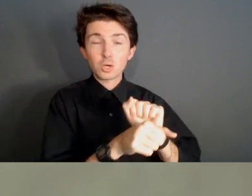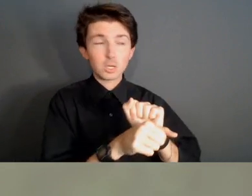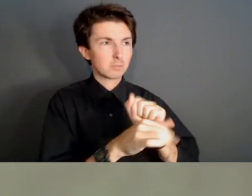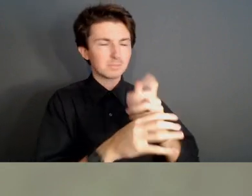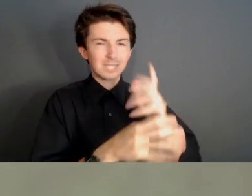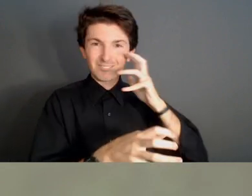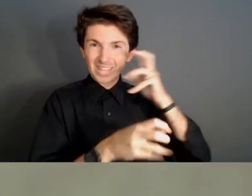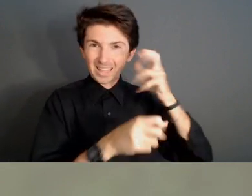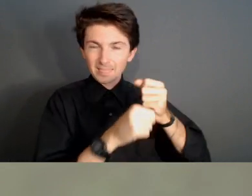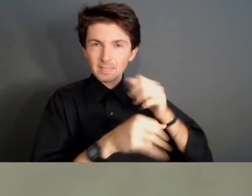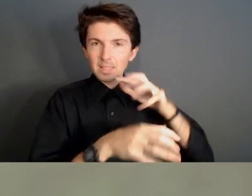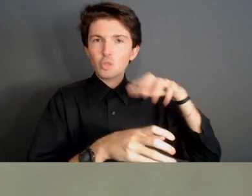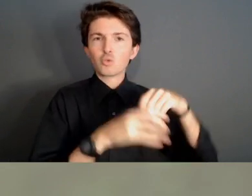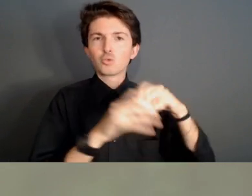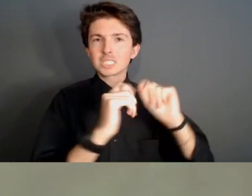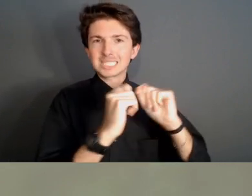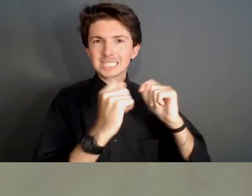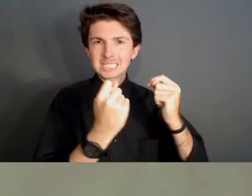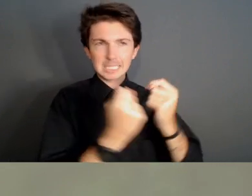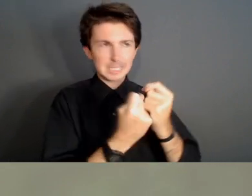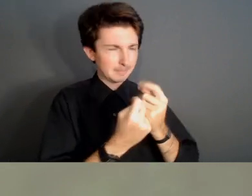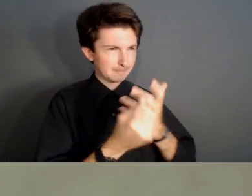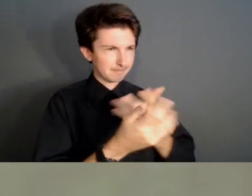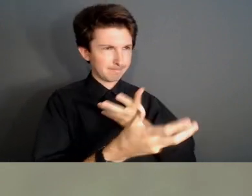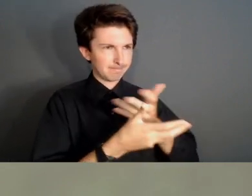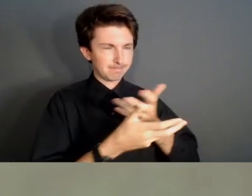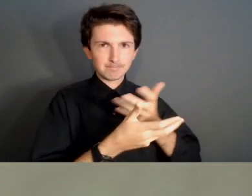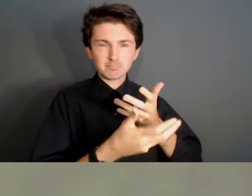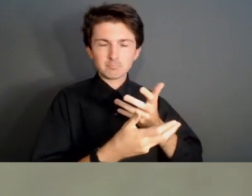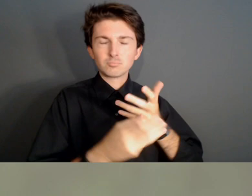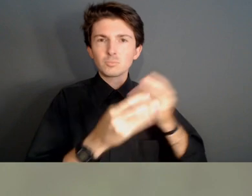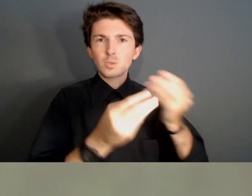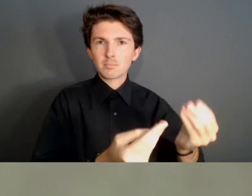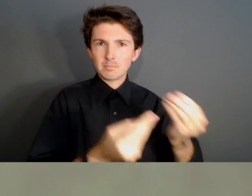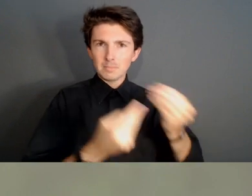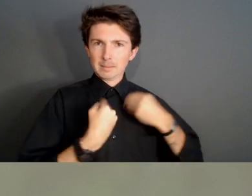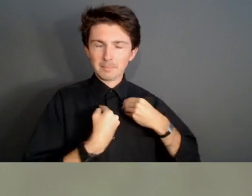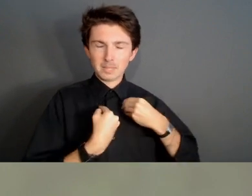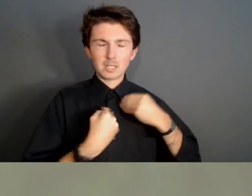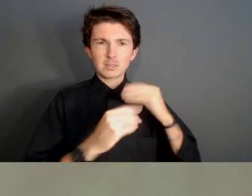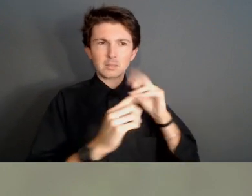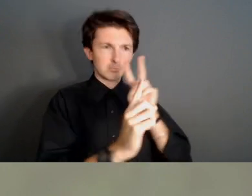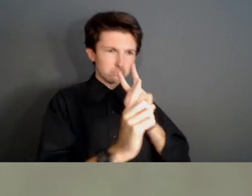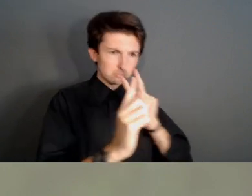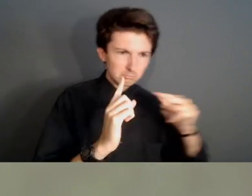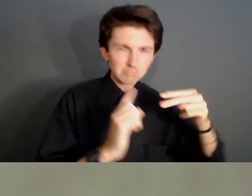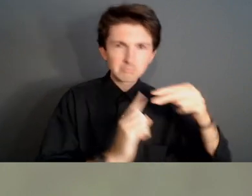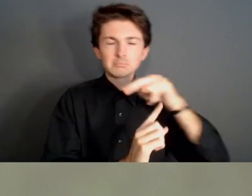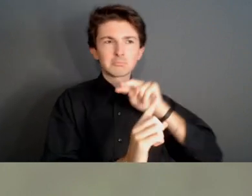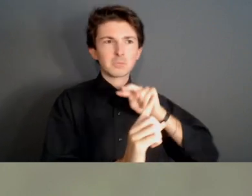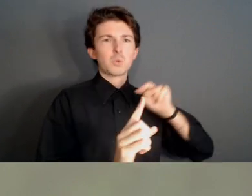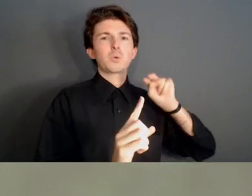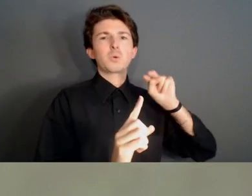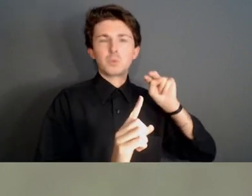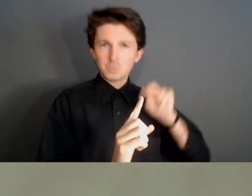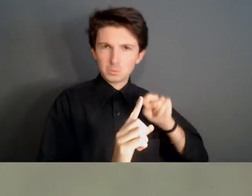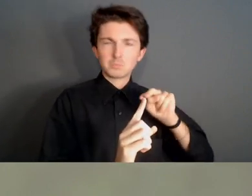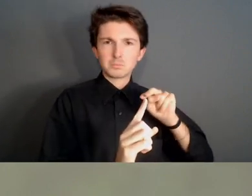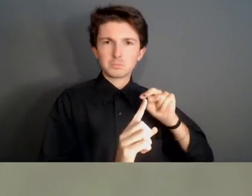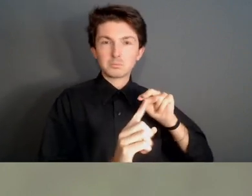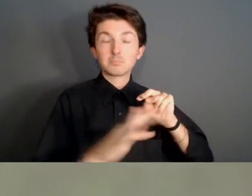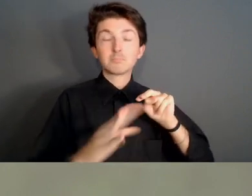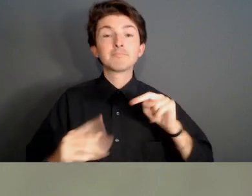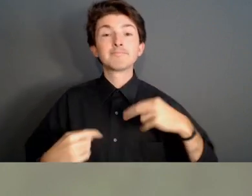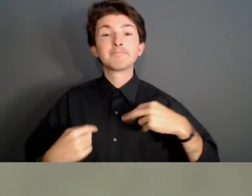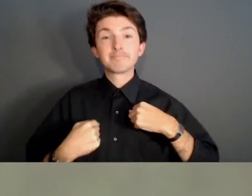Inclusion team has added a multifaceted perspective. First of all, as a